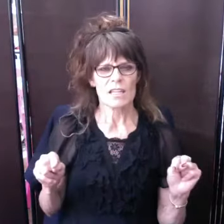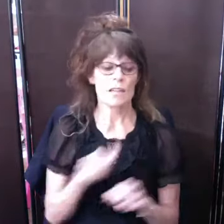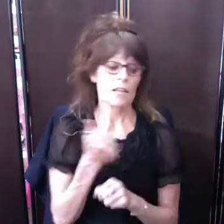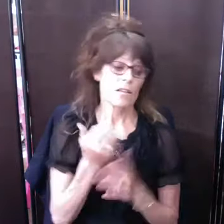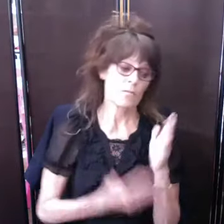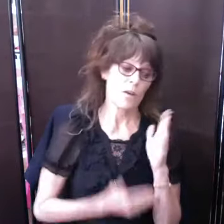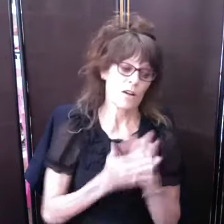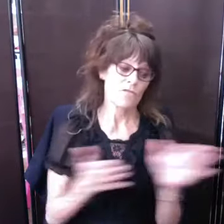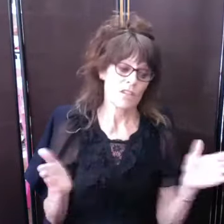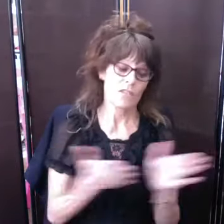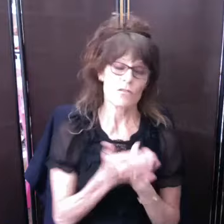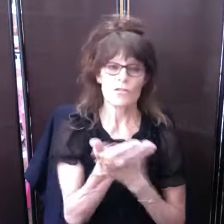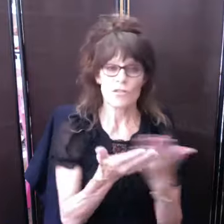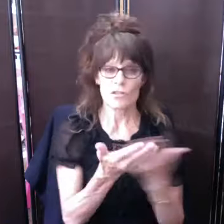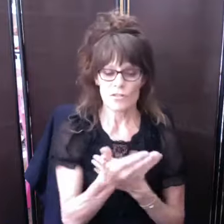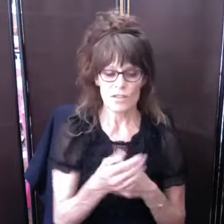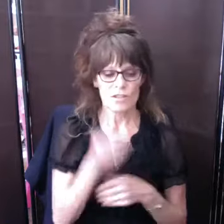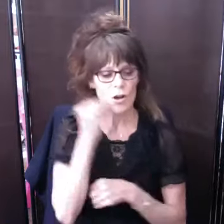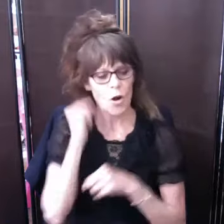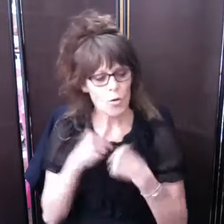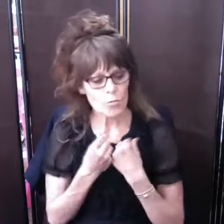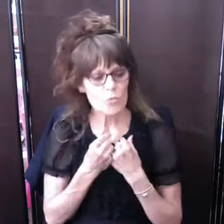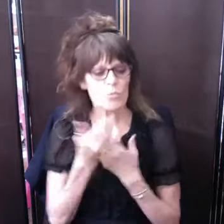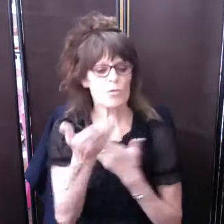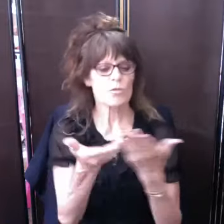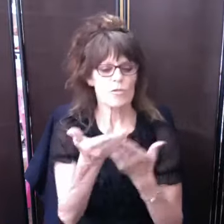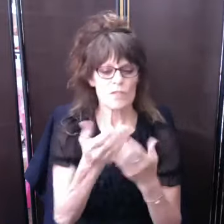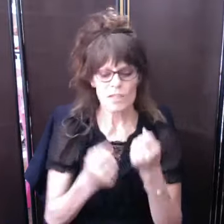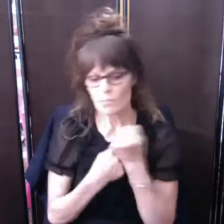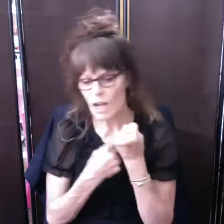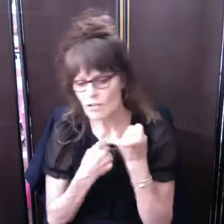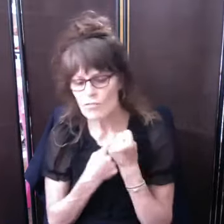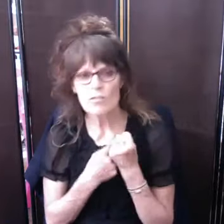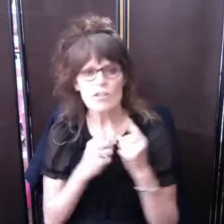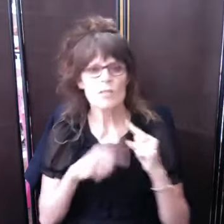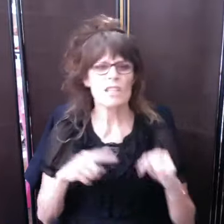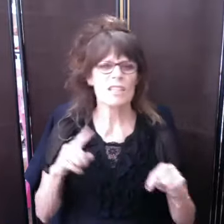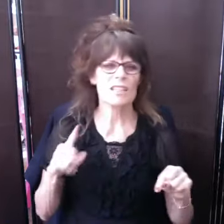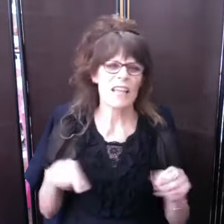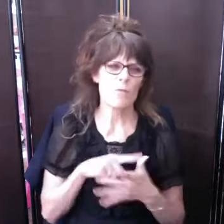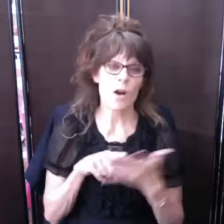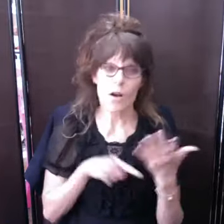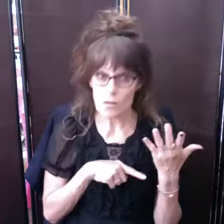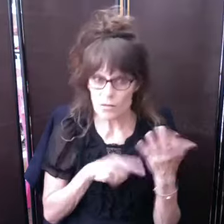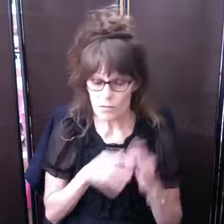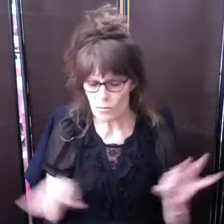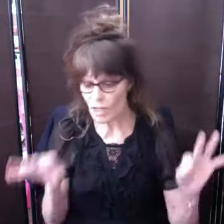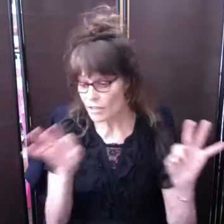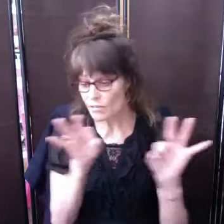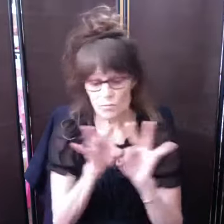about service in the home group and sponsorship and things that are certainly vital components of the recovery program. But